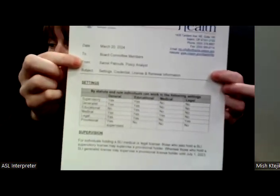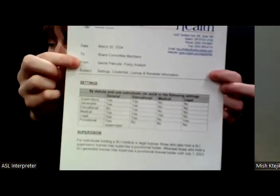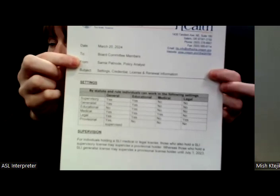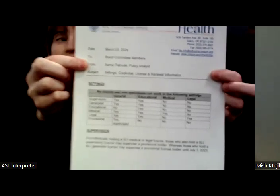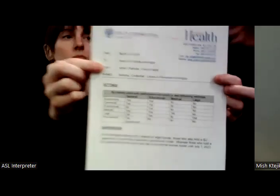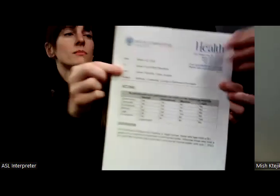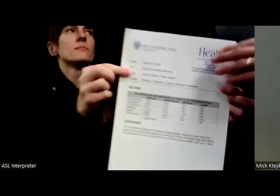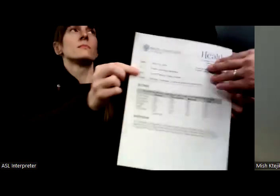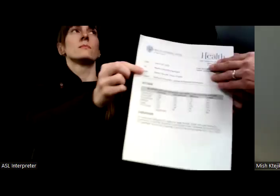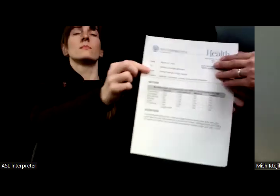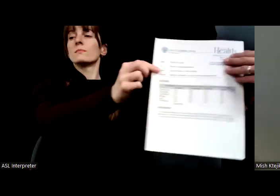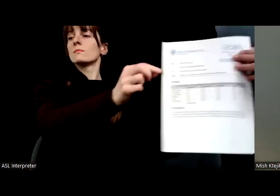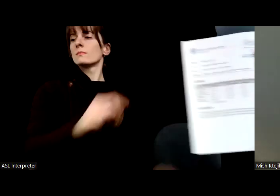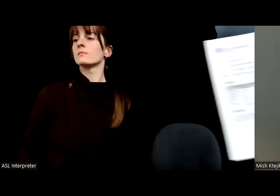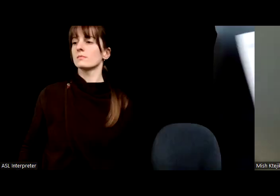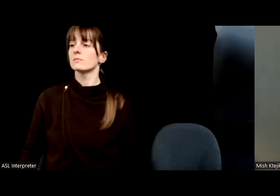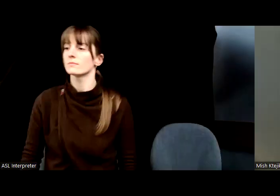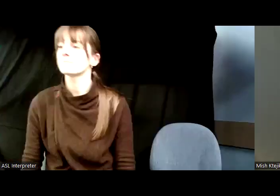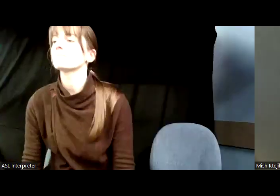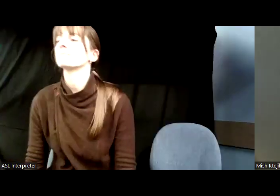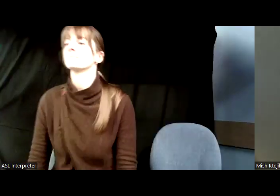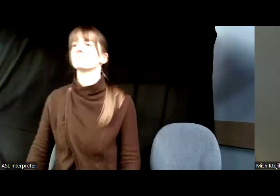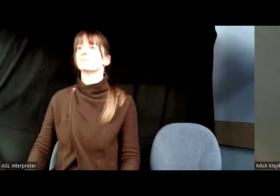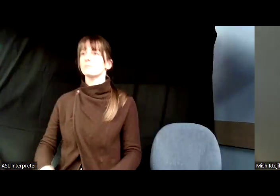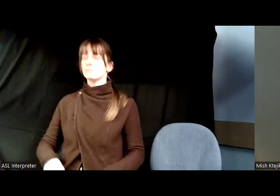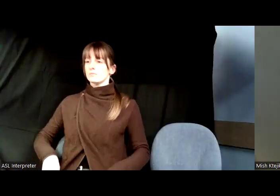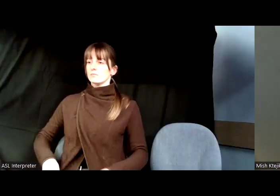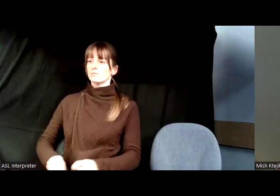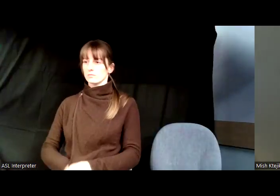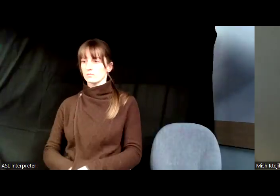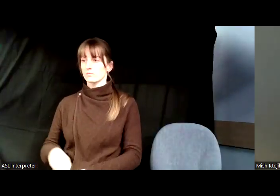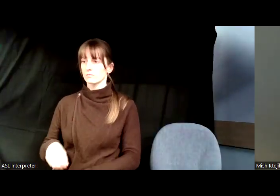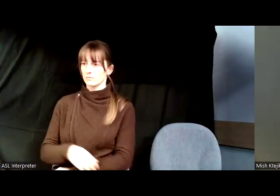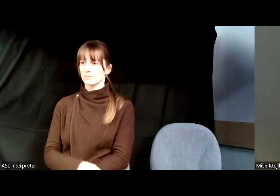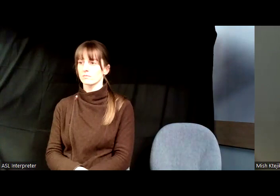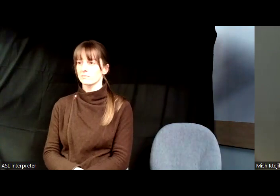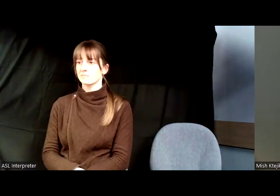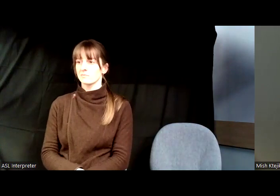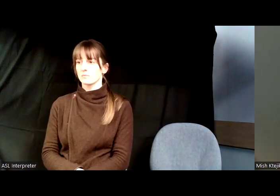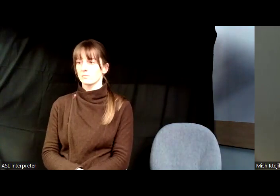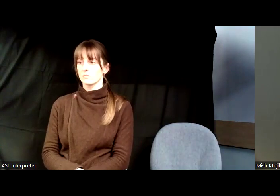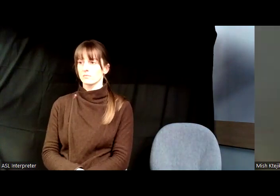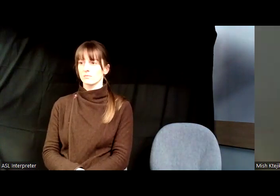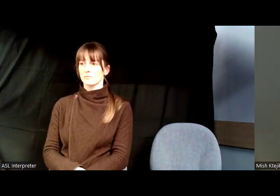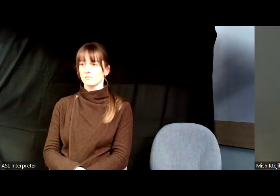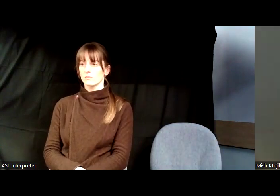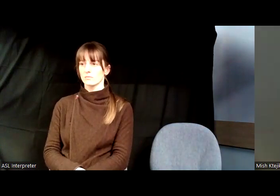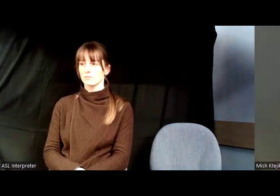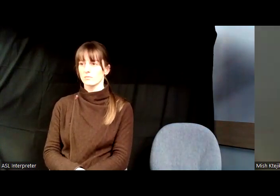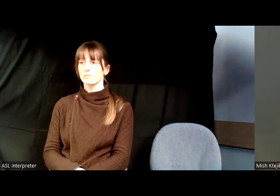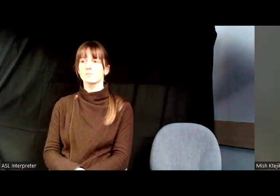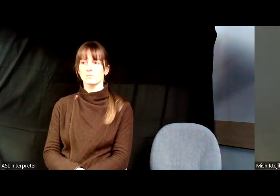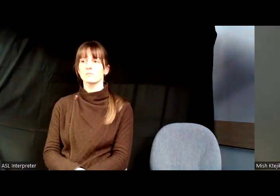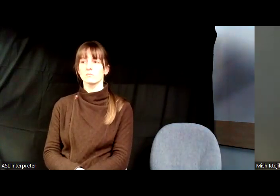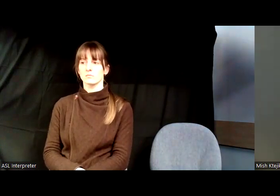Yeah, she doesn't have that. Do you have it to? I have, this is Mish, I have that, but